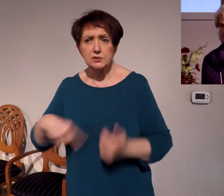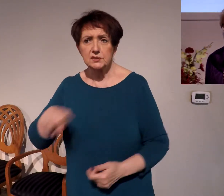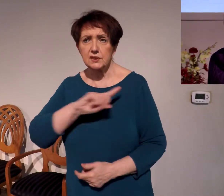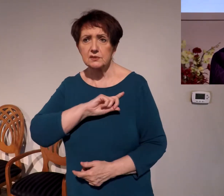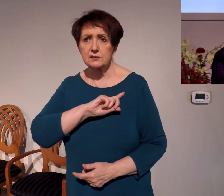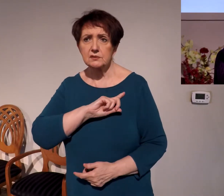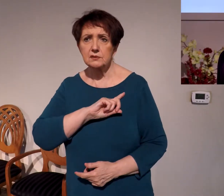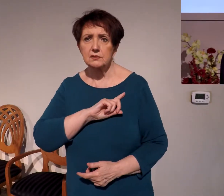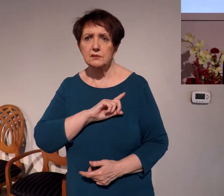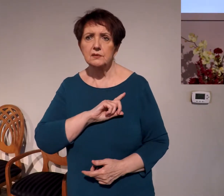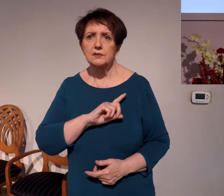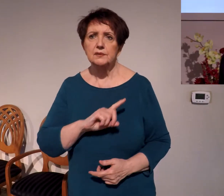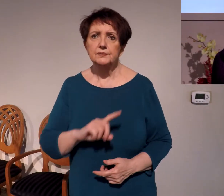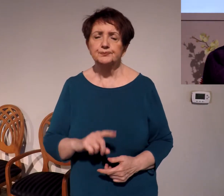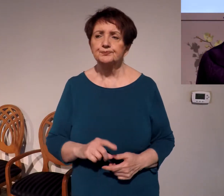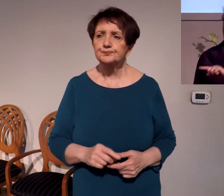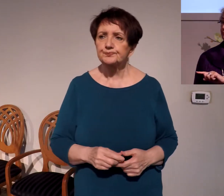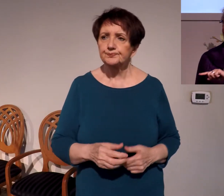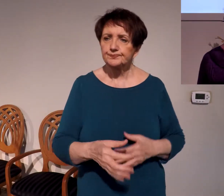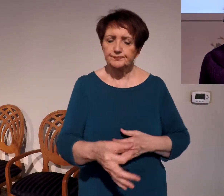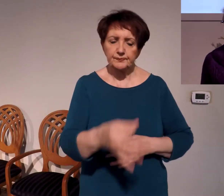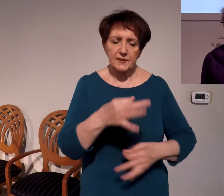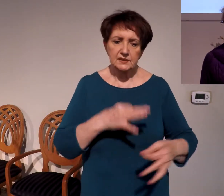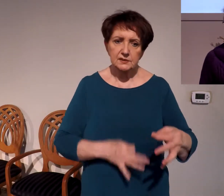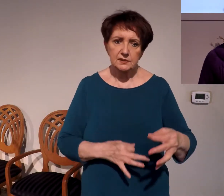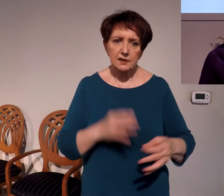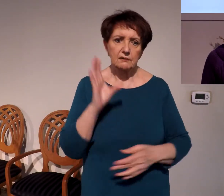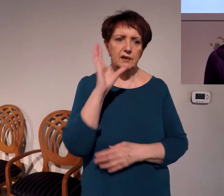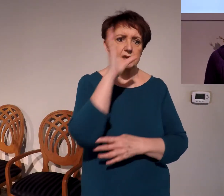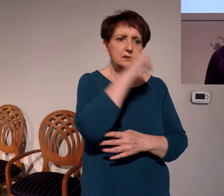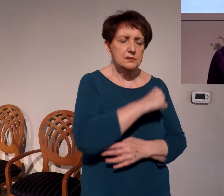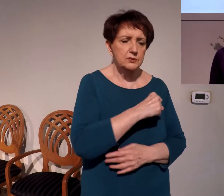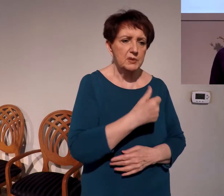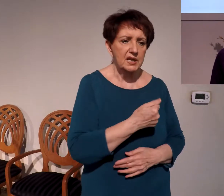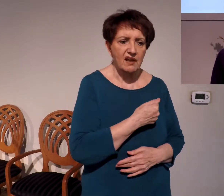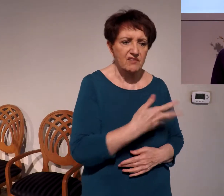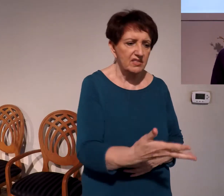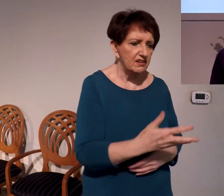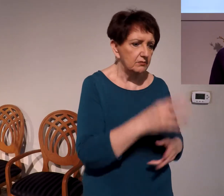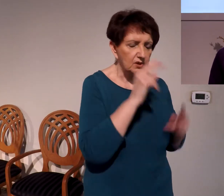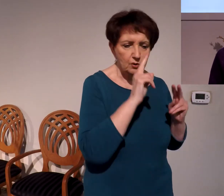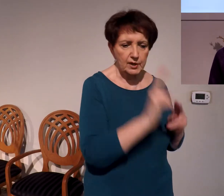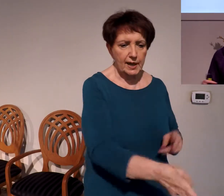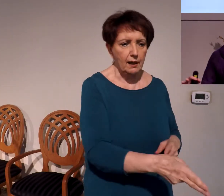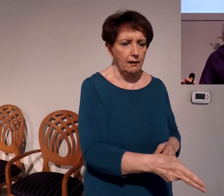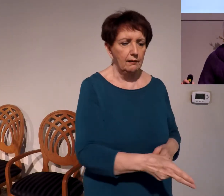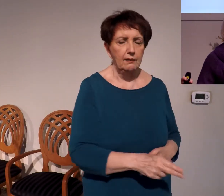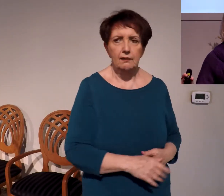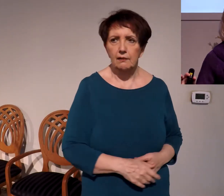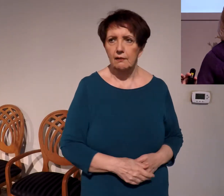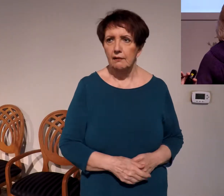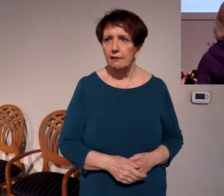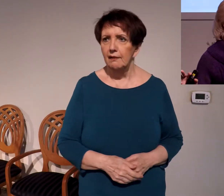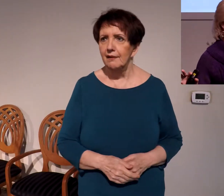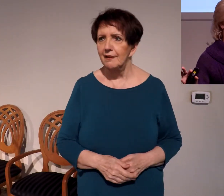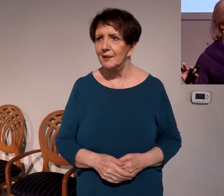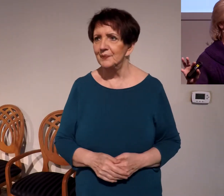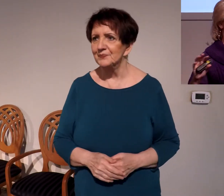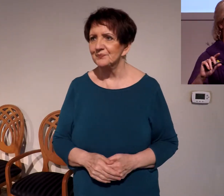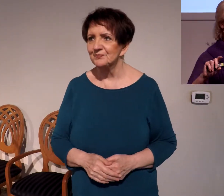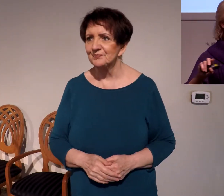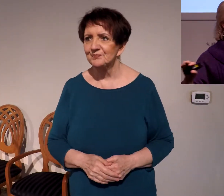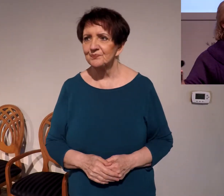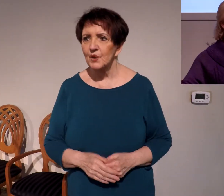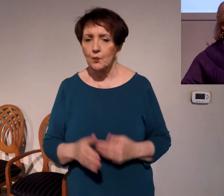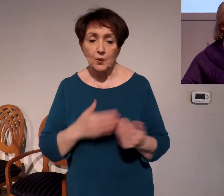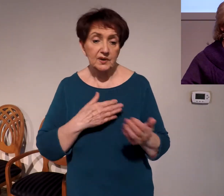side. Rather than assuming that everything's going to go to hell in a handbasket, whatever it is we're about ready to do, right?